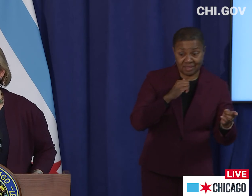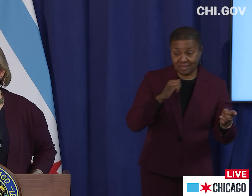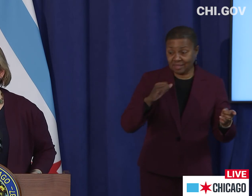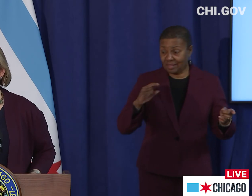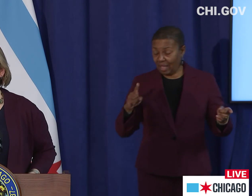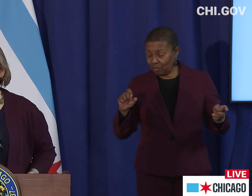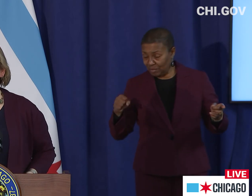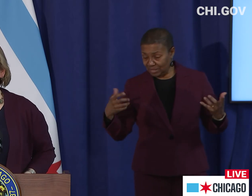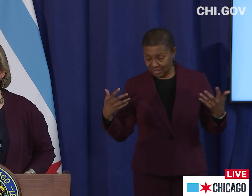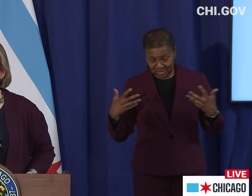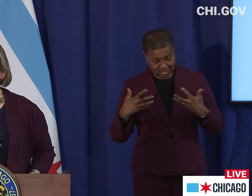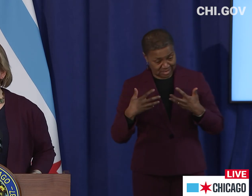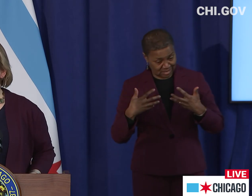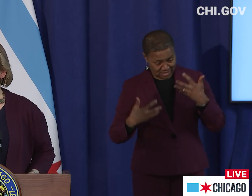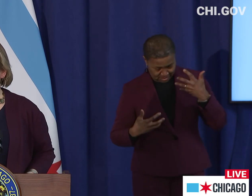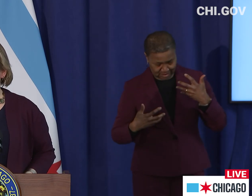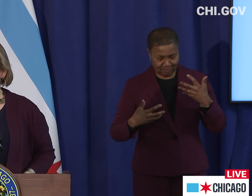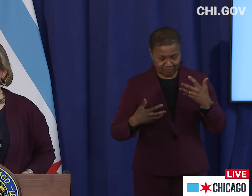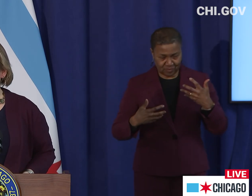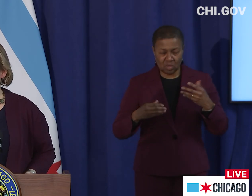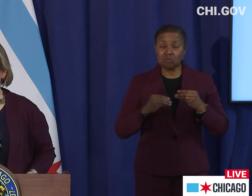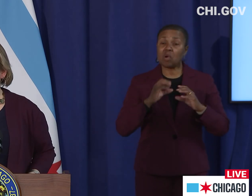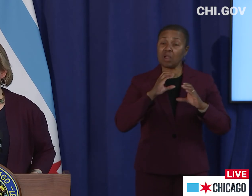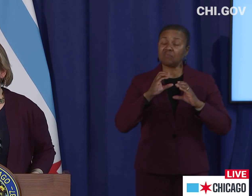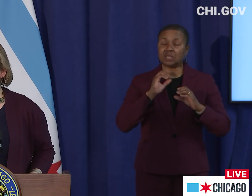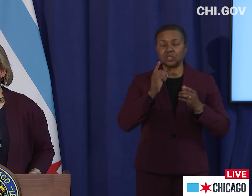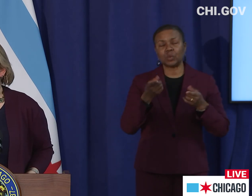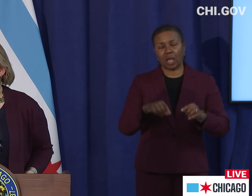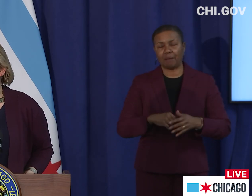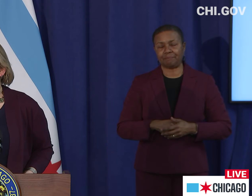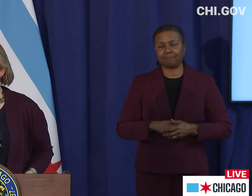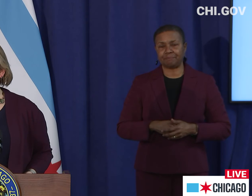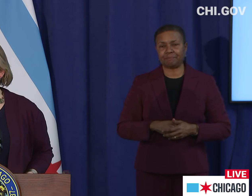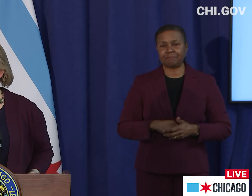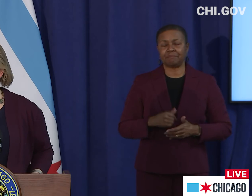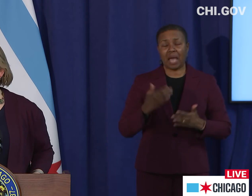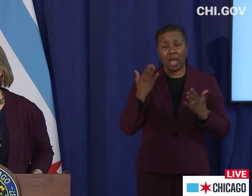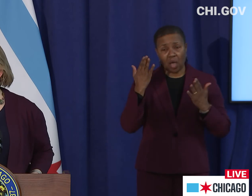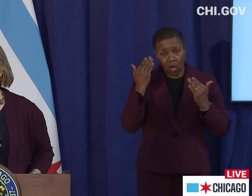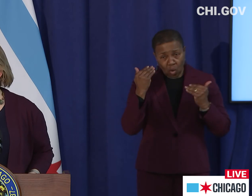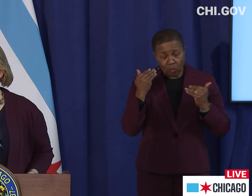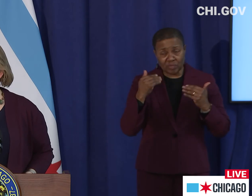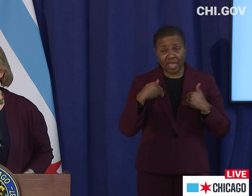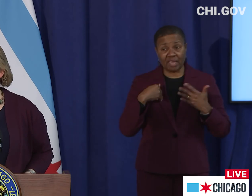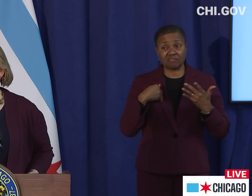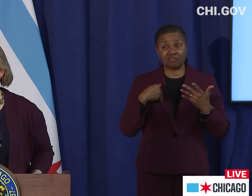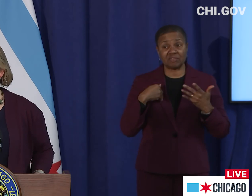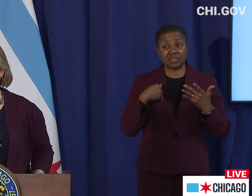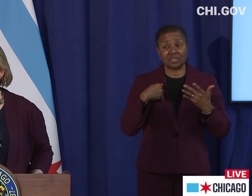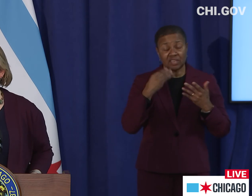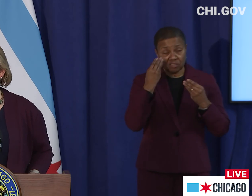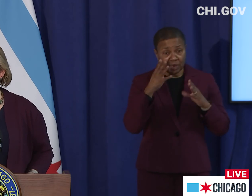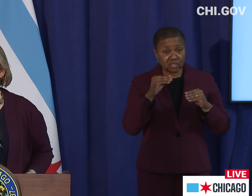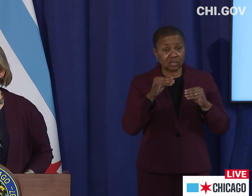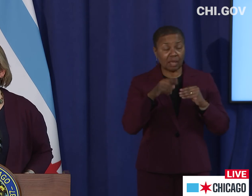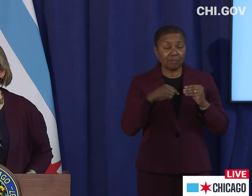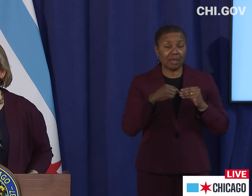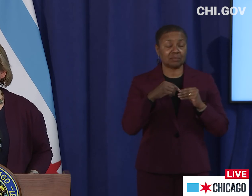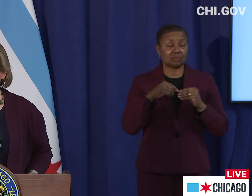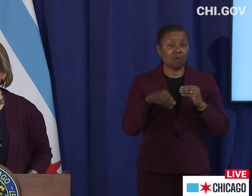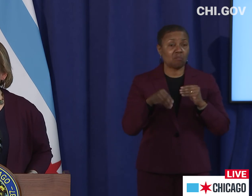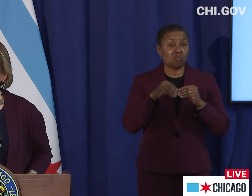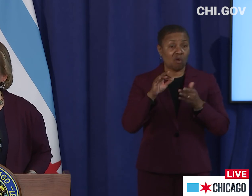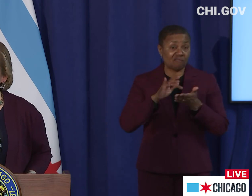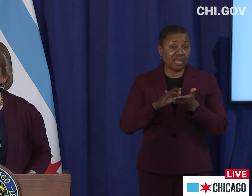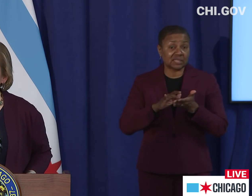our ability to do that just yet. So certainly more conversation to come. I'm hopeful that perhaps they've got a line on additional vaccine and may be able to direct it